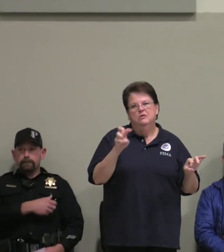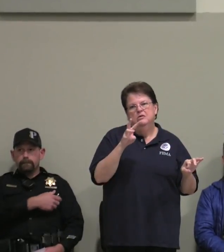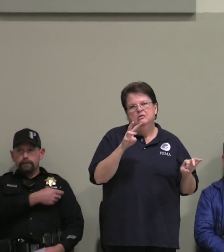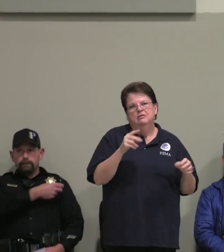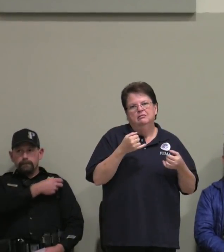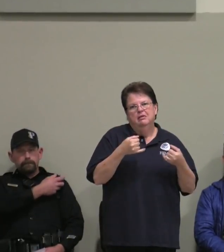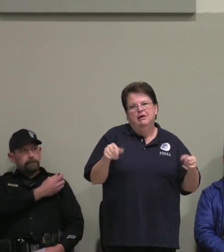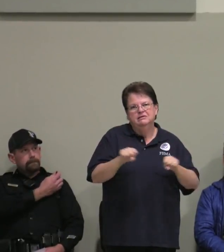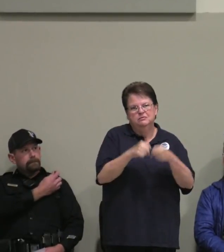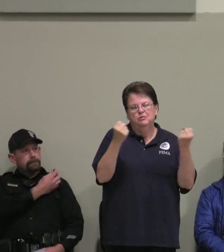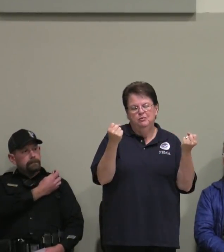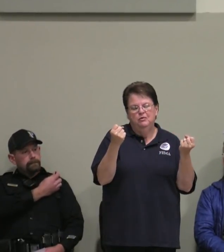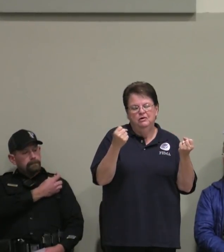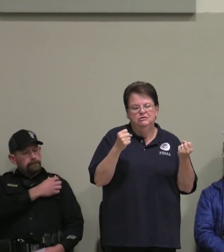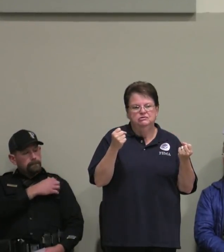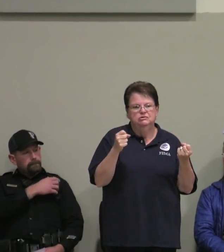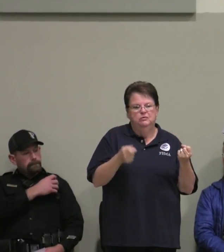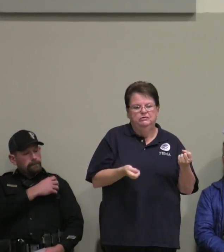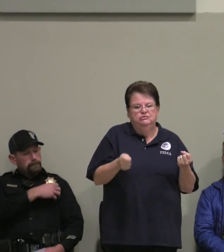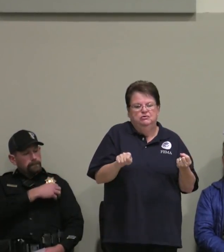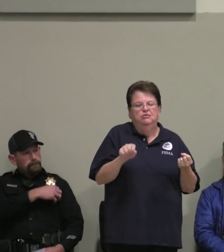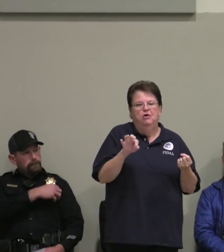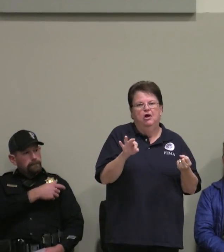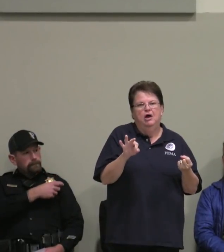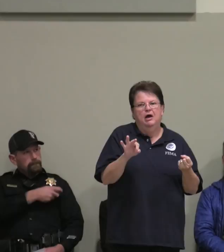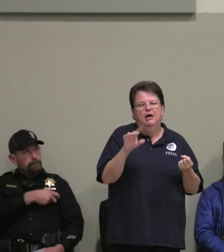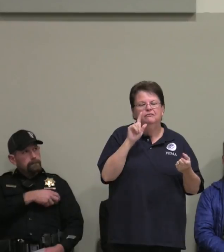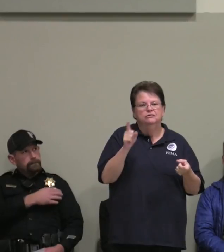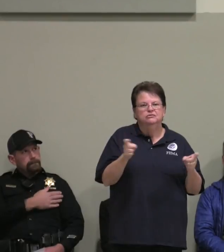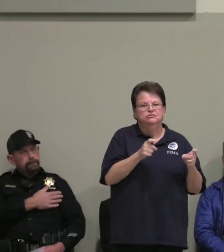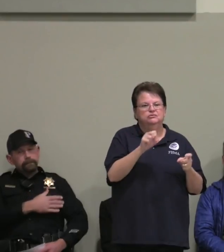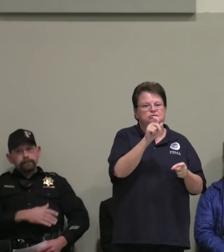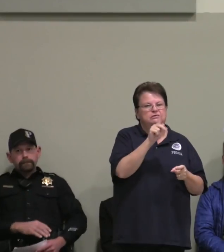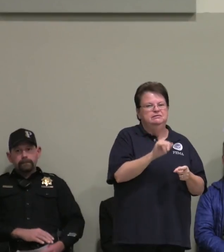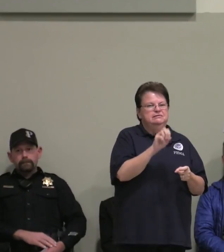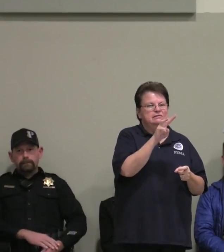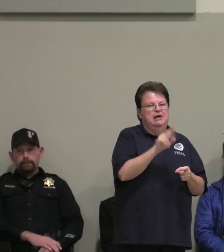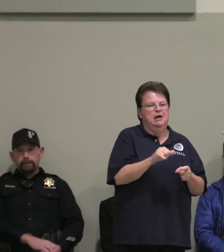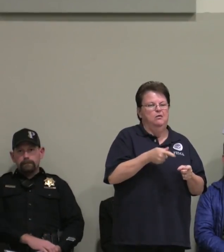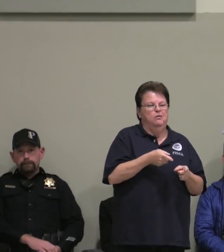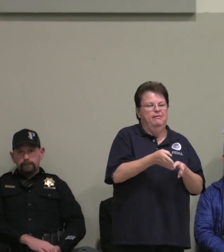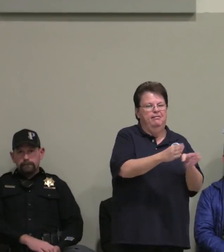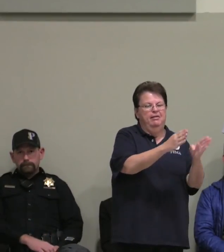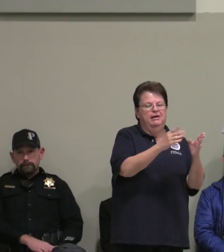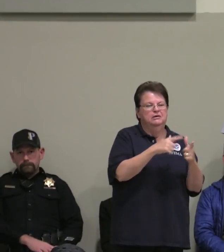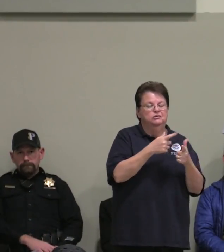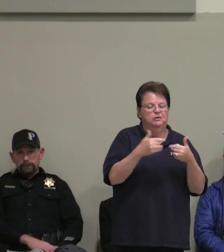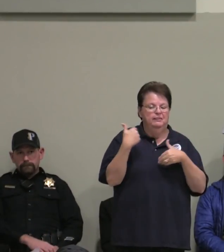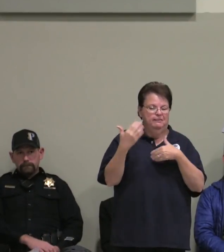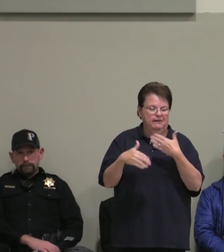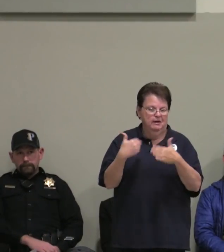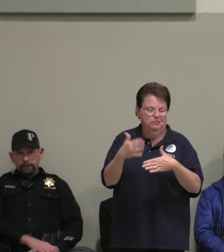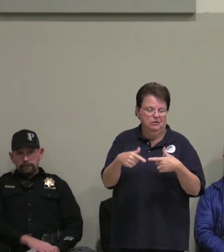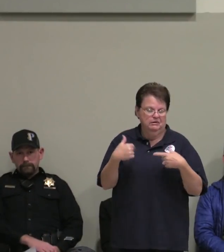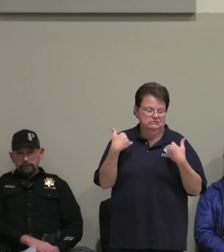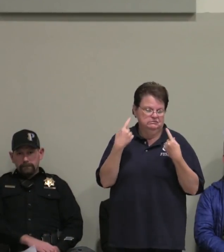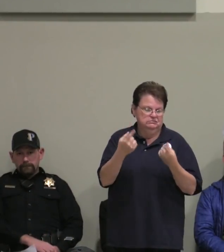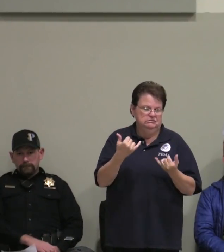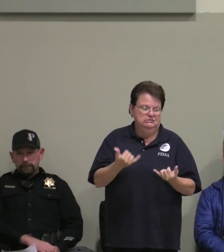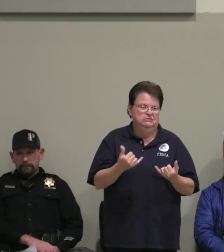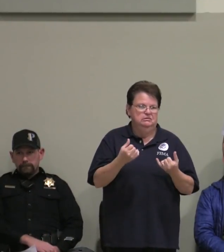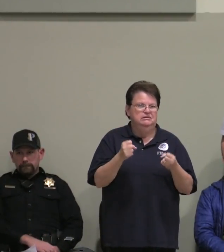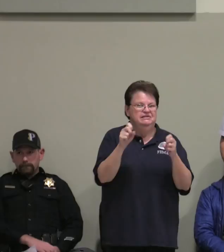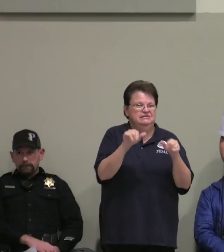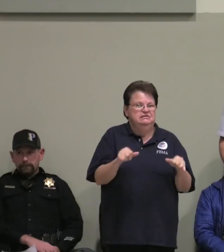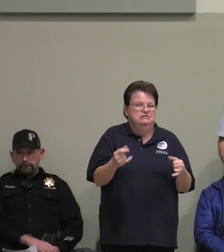So we shut the system down to just a main line down Skyway. Through the process since that we shut the